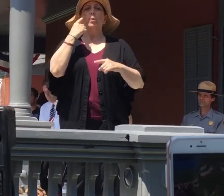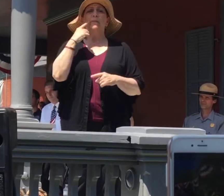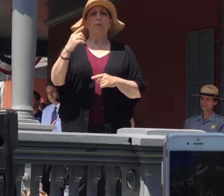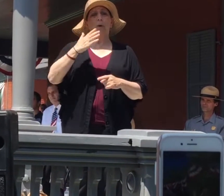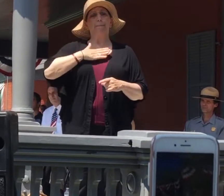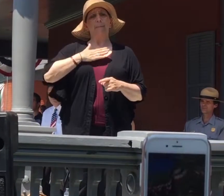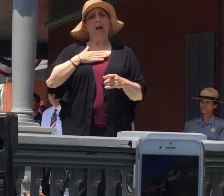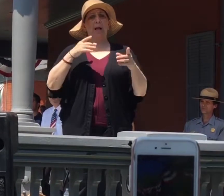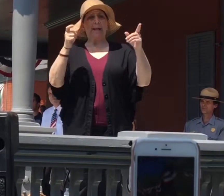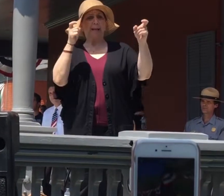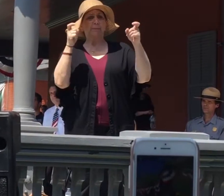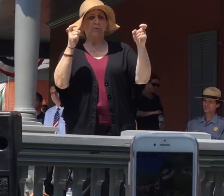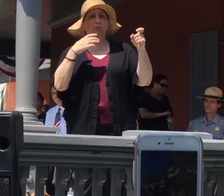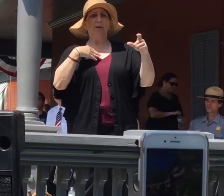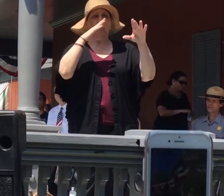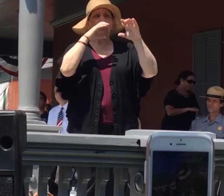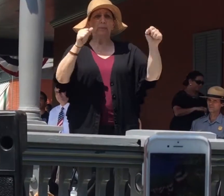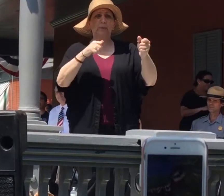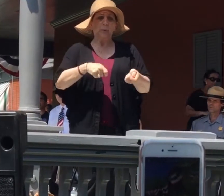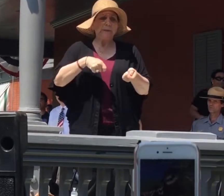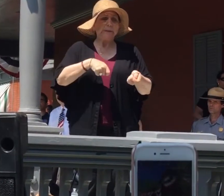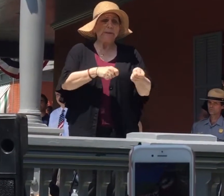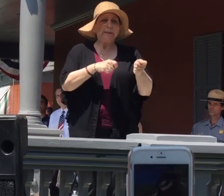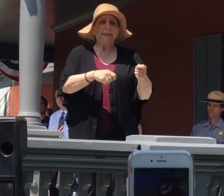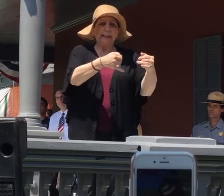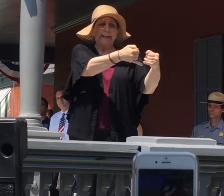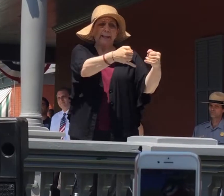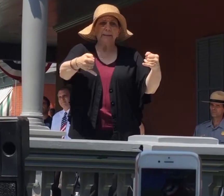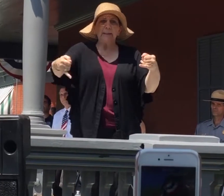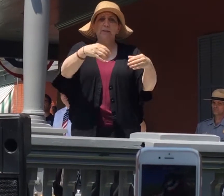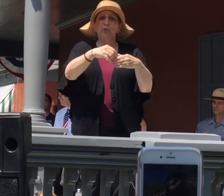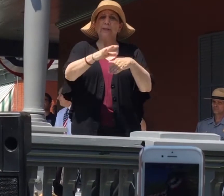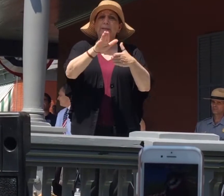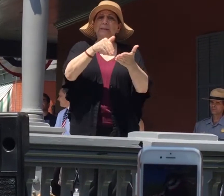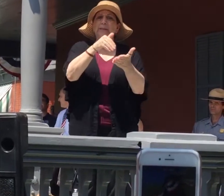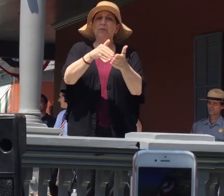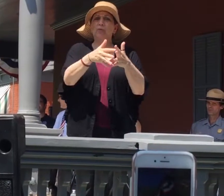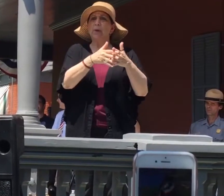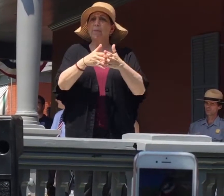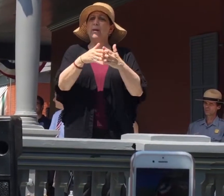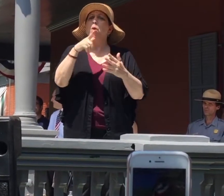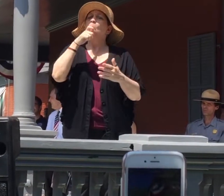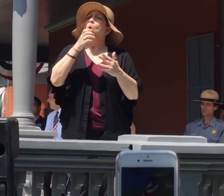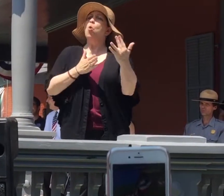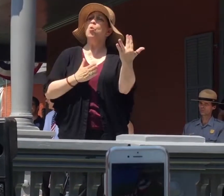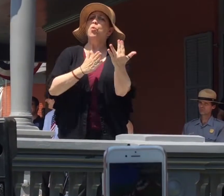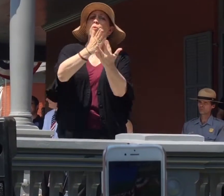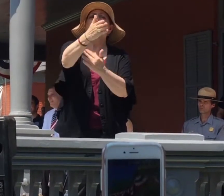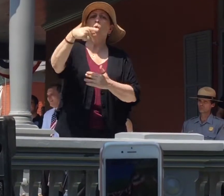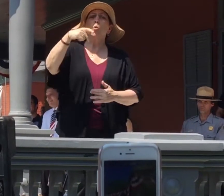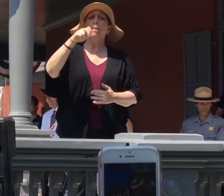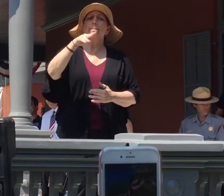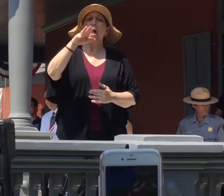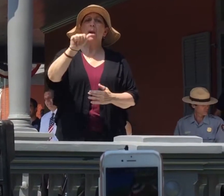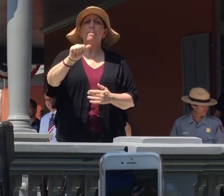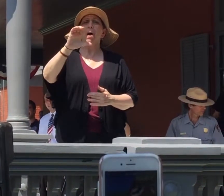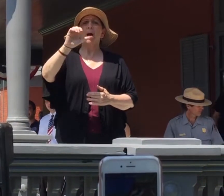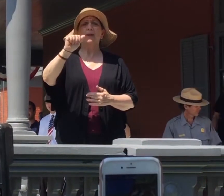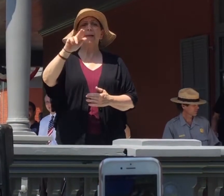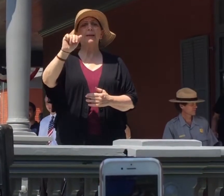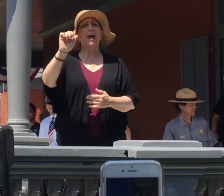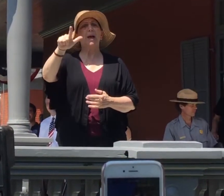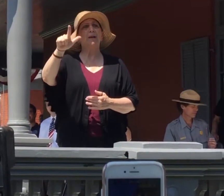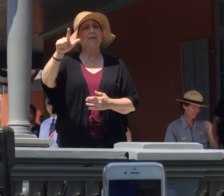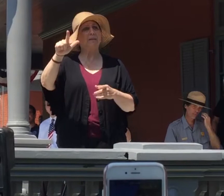Roosevelt administration, the digging of a little ditch down in Central America. Who has gone through the Panama